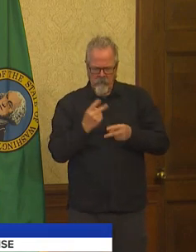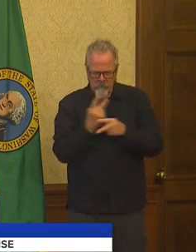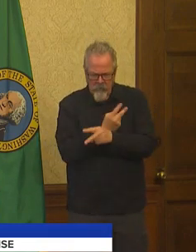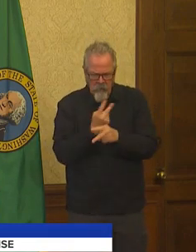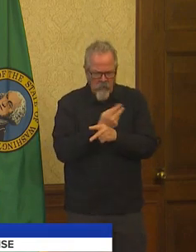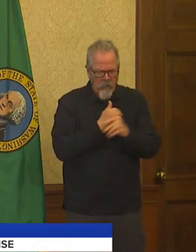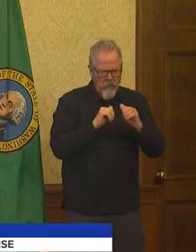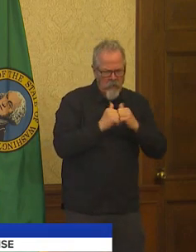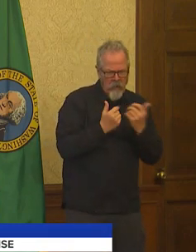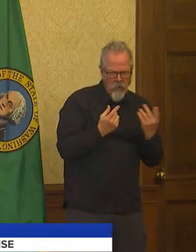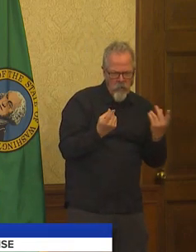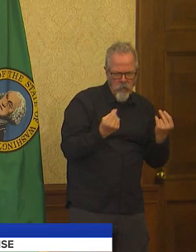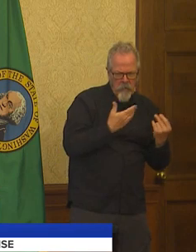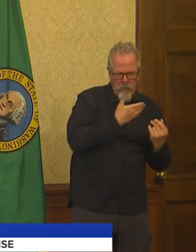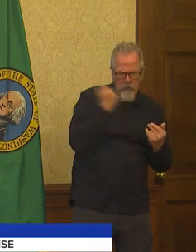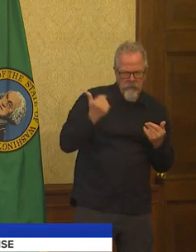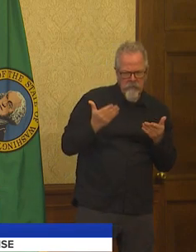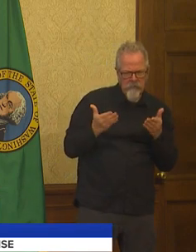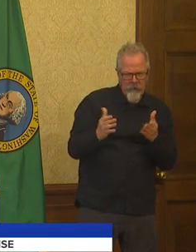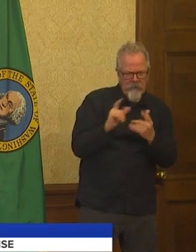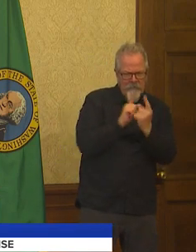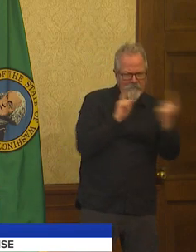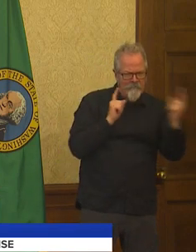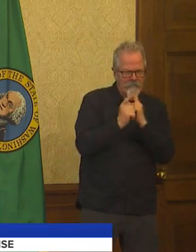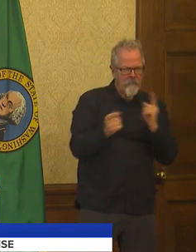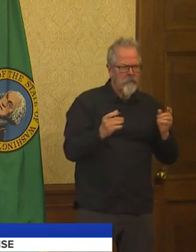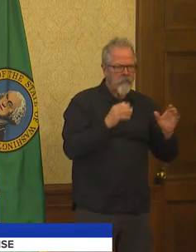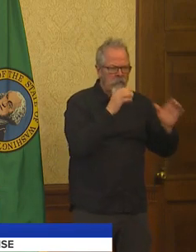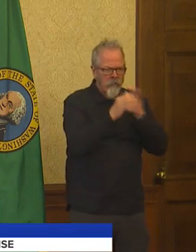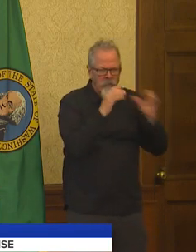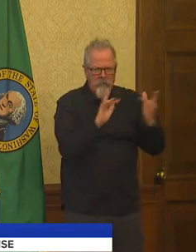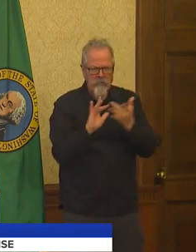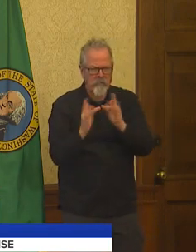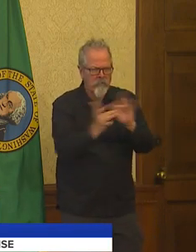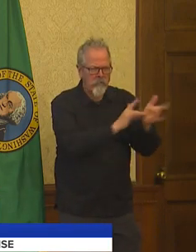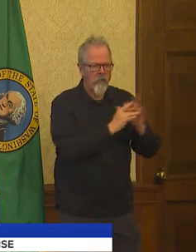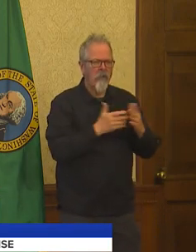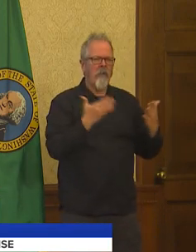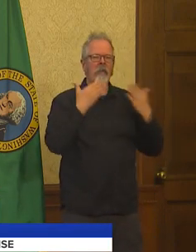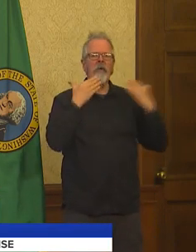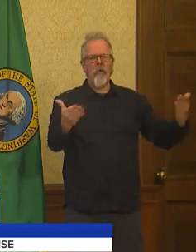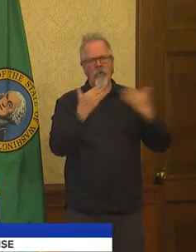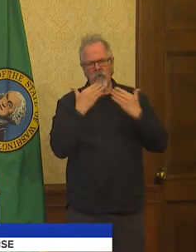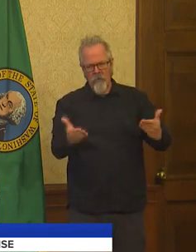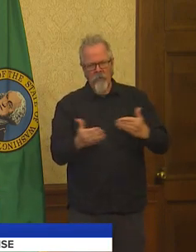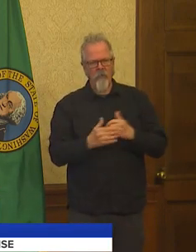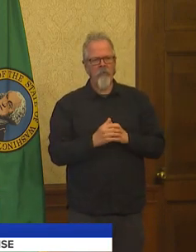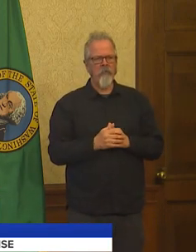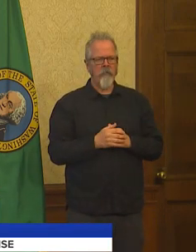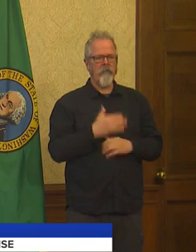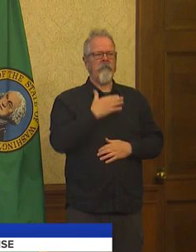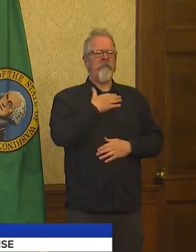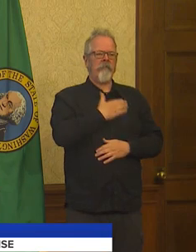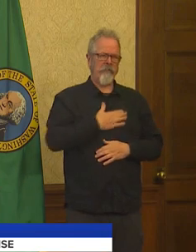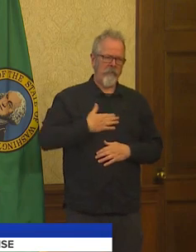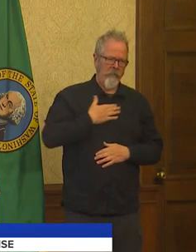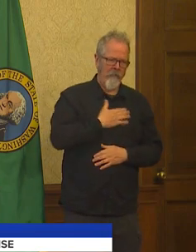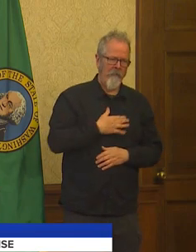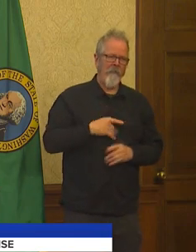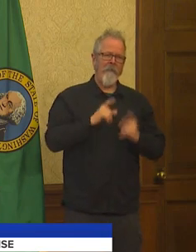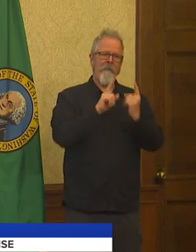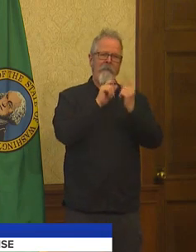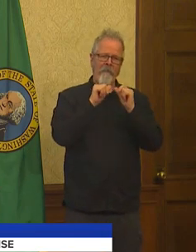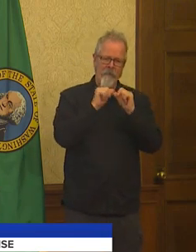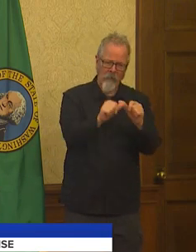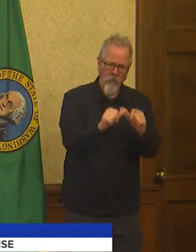us specifically, safely means continuing that social distancing. We ask that you recreate with members of your household. We ask that you